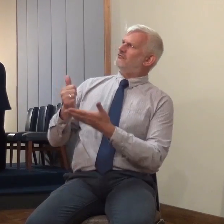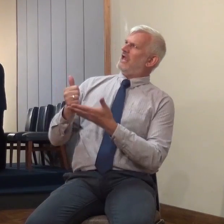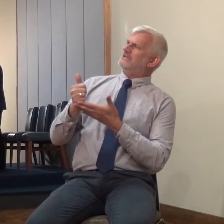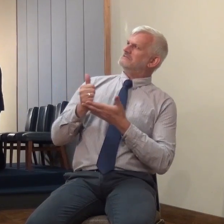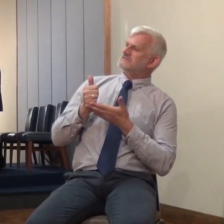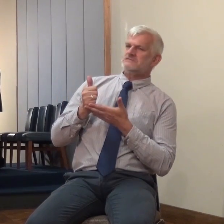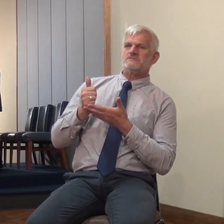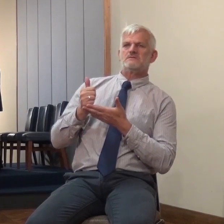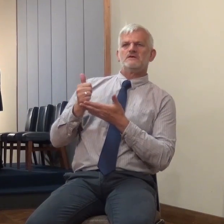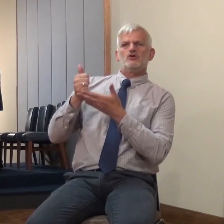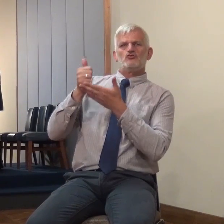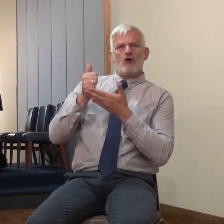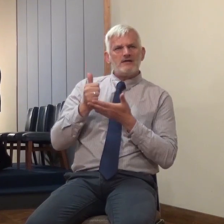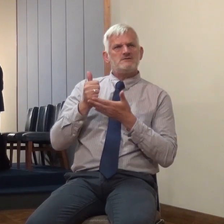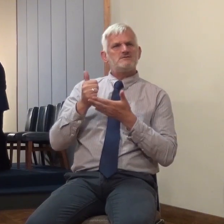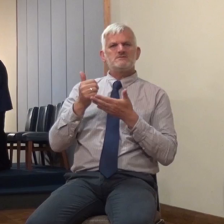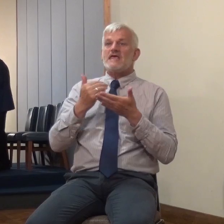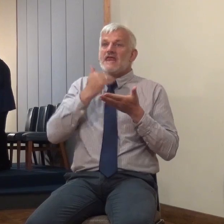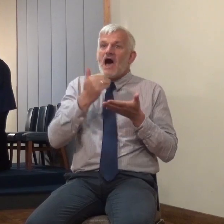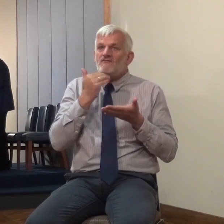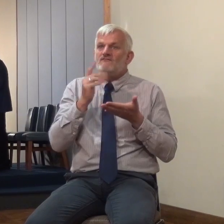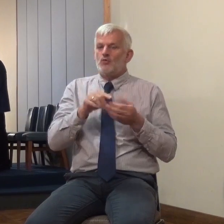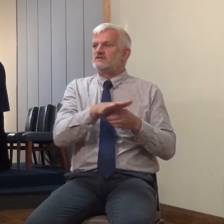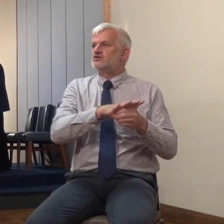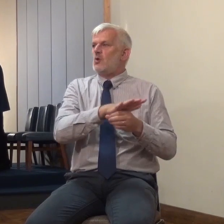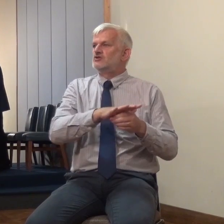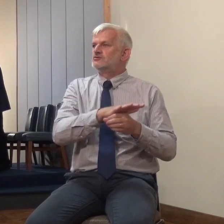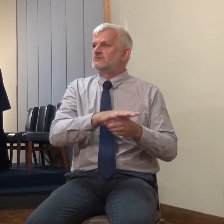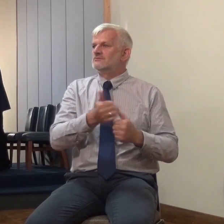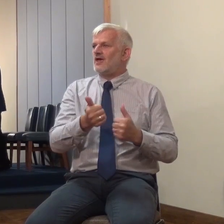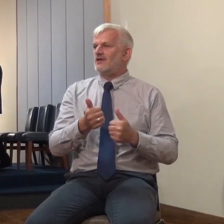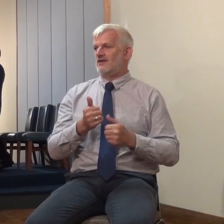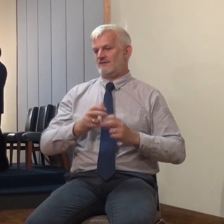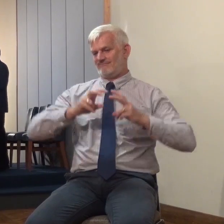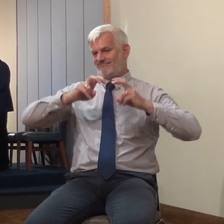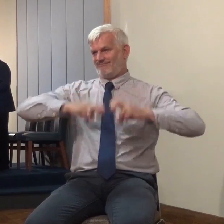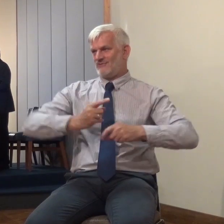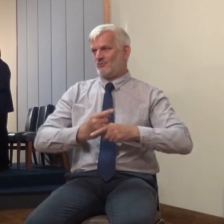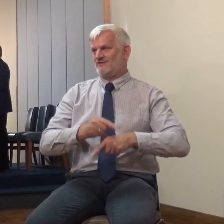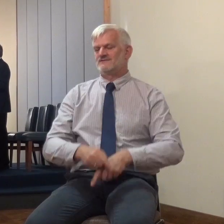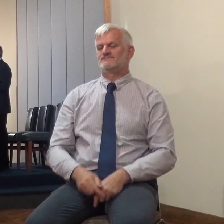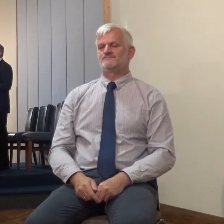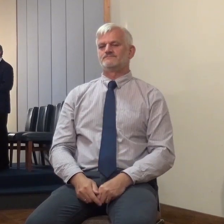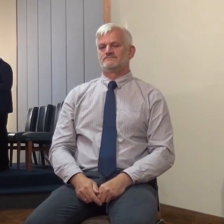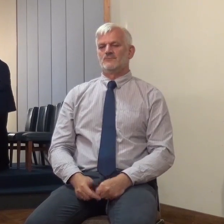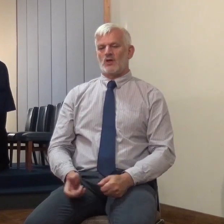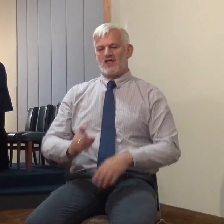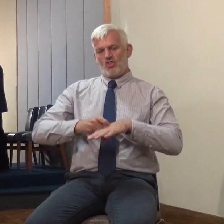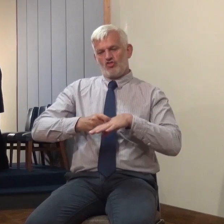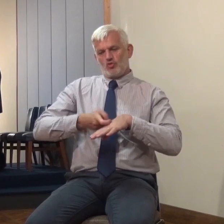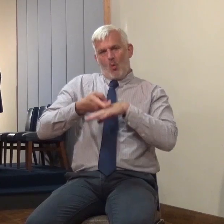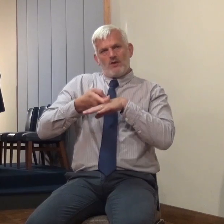its variety. So my first heading is this: thorn in the flesh. Thorn in